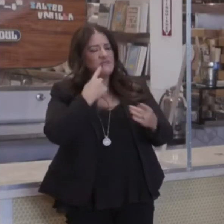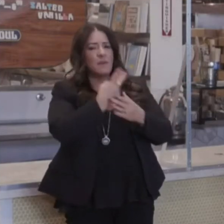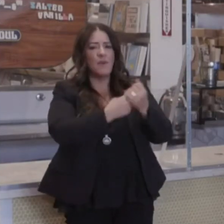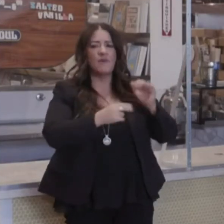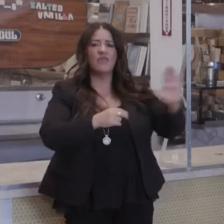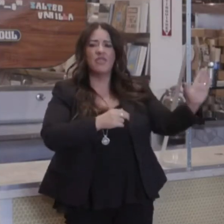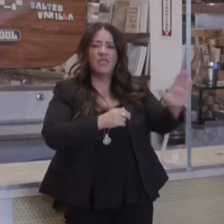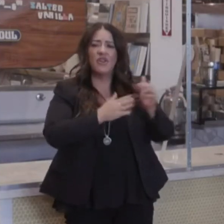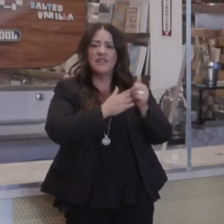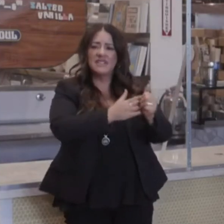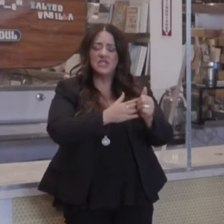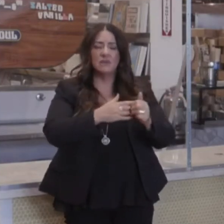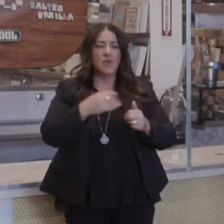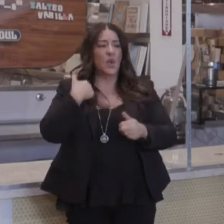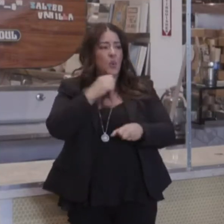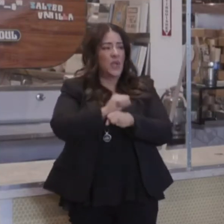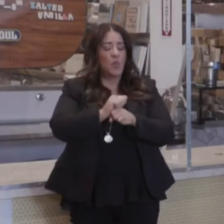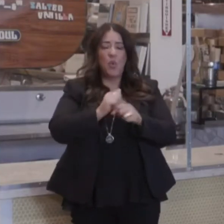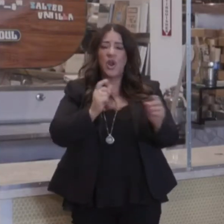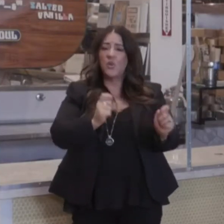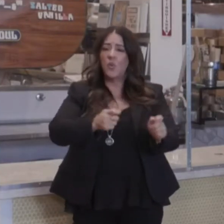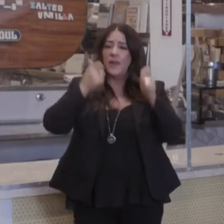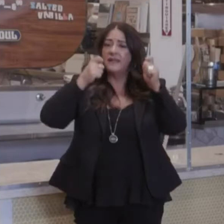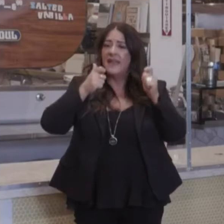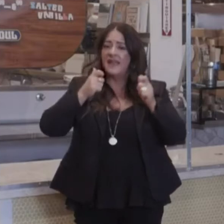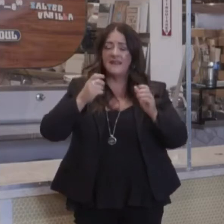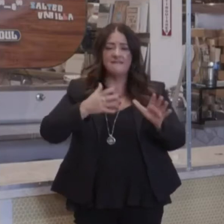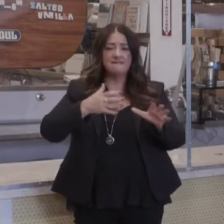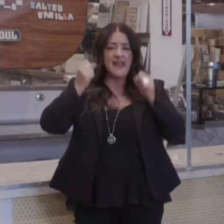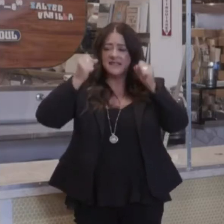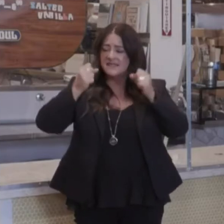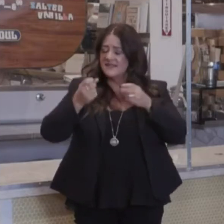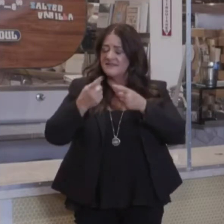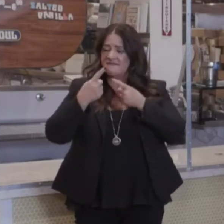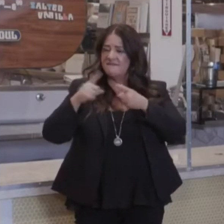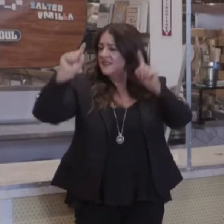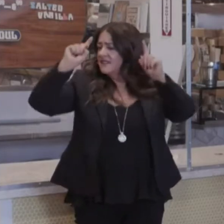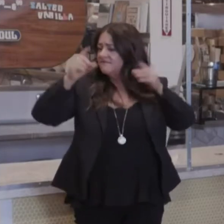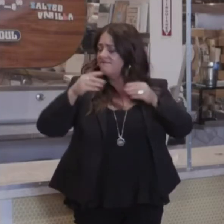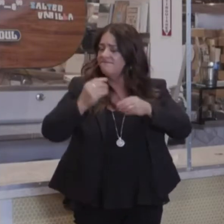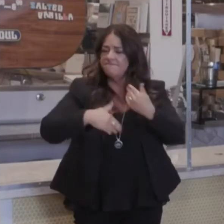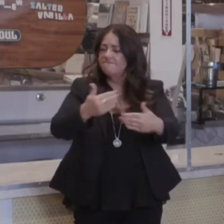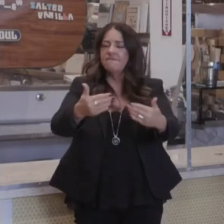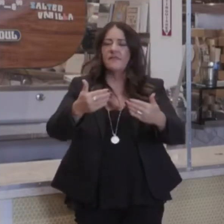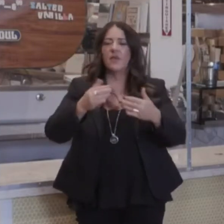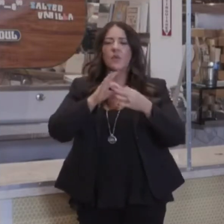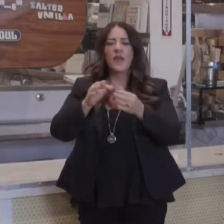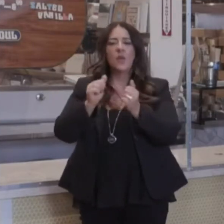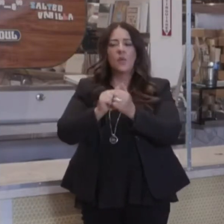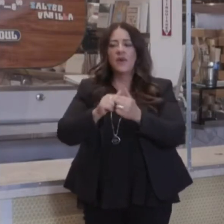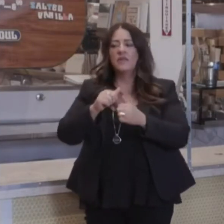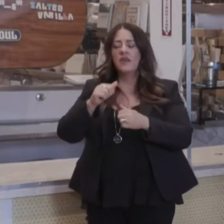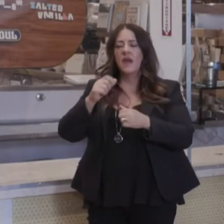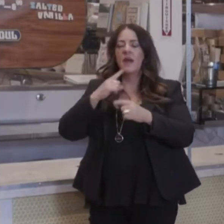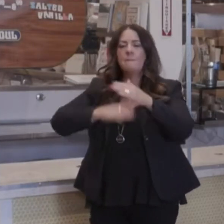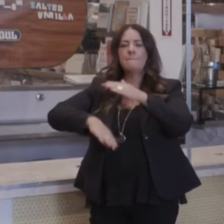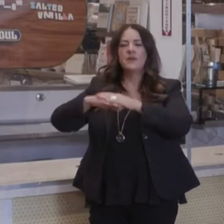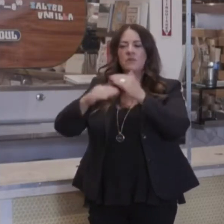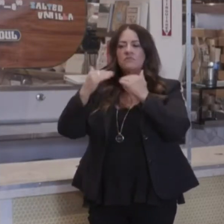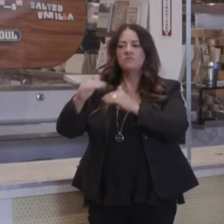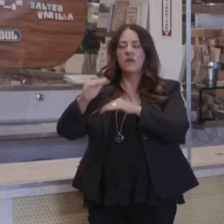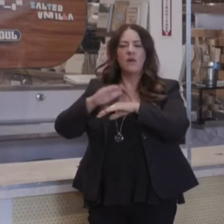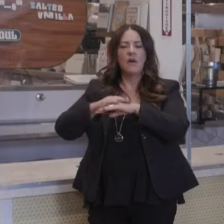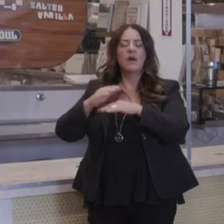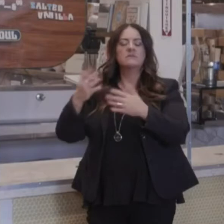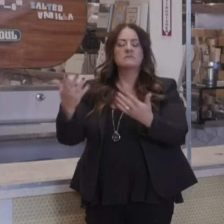quickly, we moved effectively, just as we did a few weeks ago on the issue of moratorium on evictions. Shows what we can do